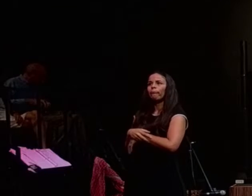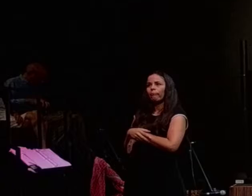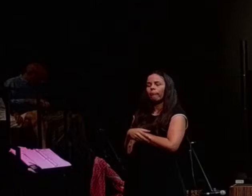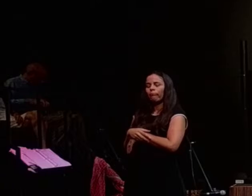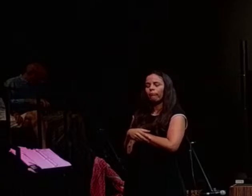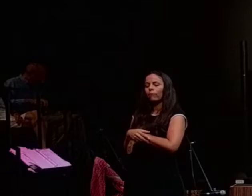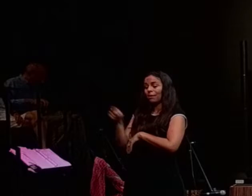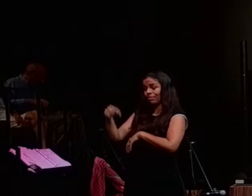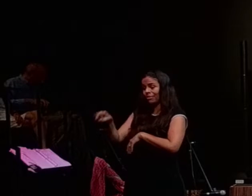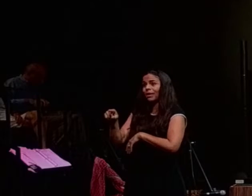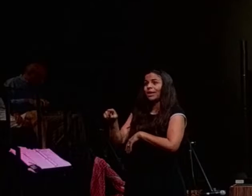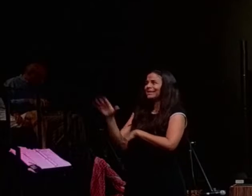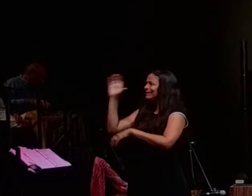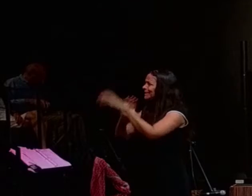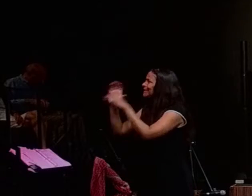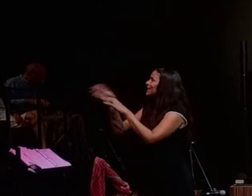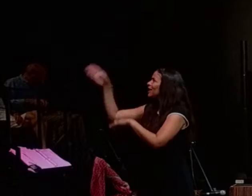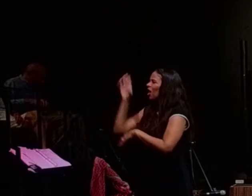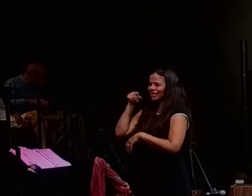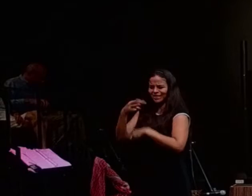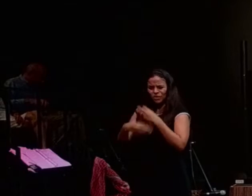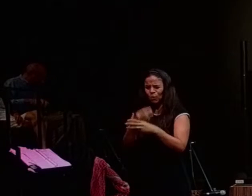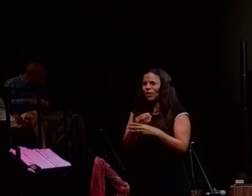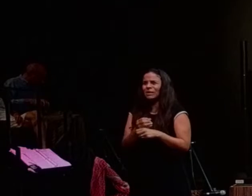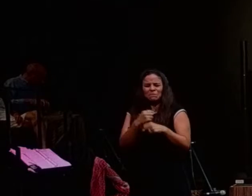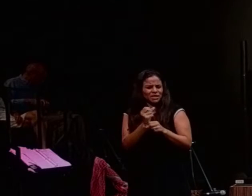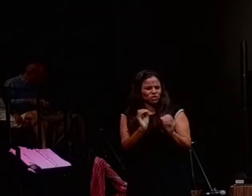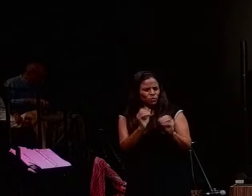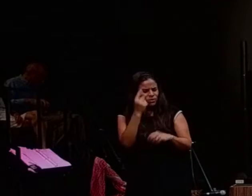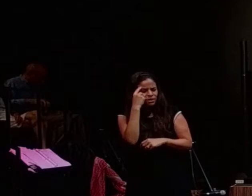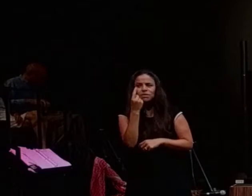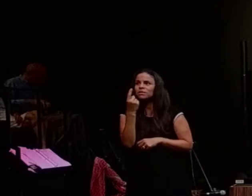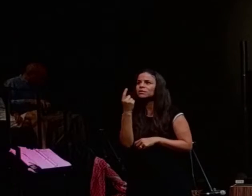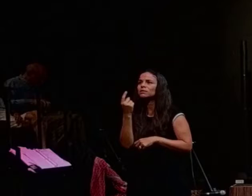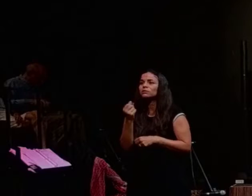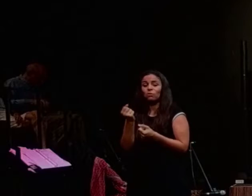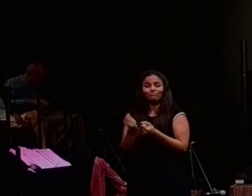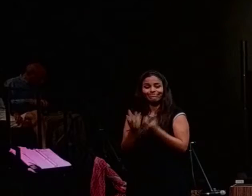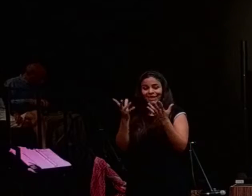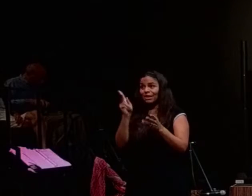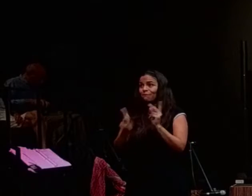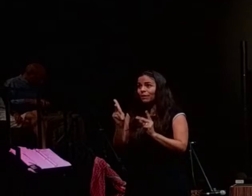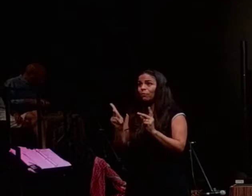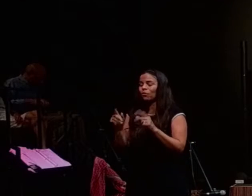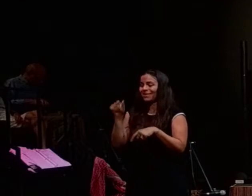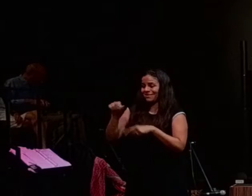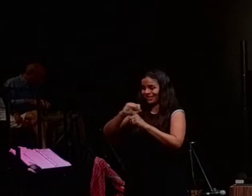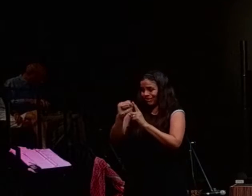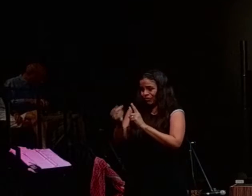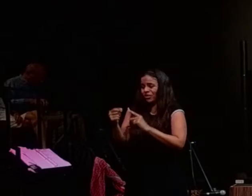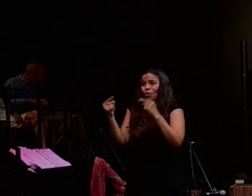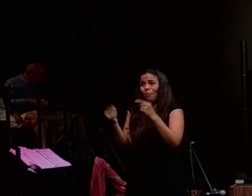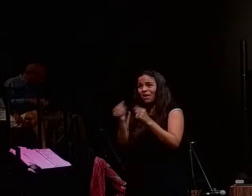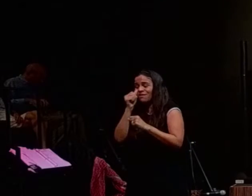It causes them to see God in a world that seems absurd without Him. Many people have counted their pain and suffering is a crucial part of their